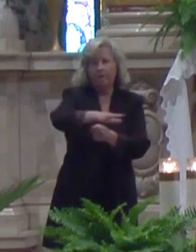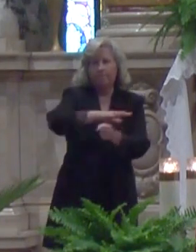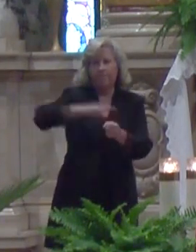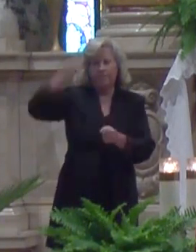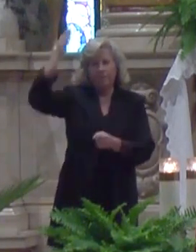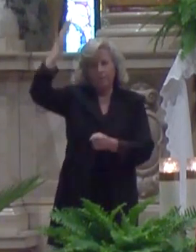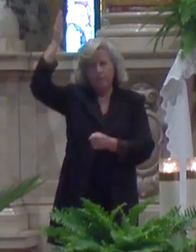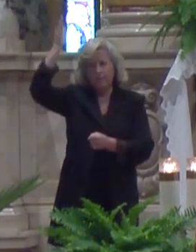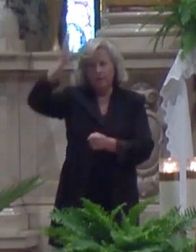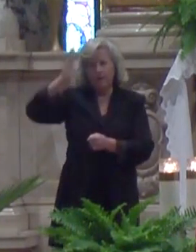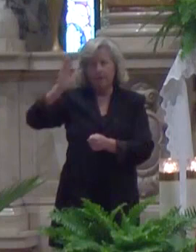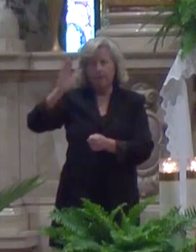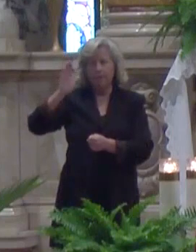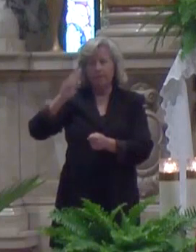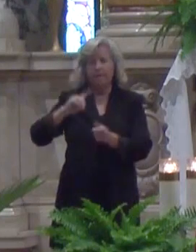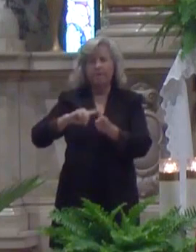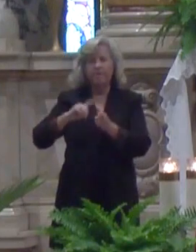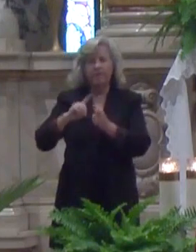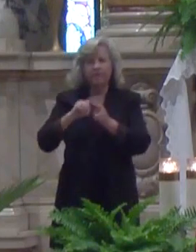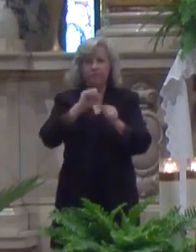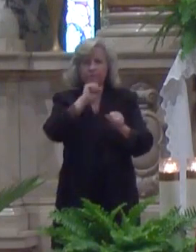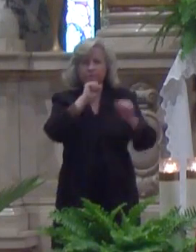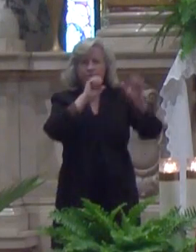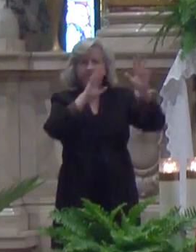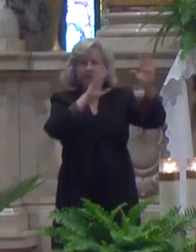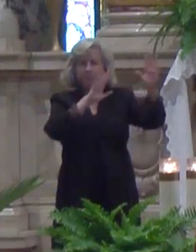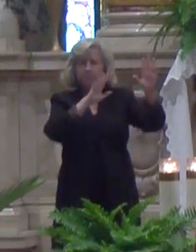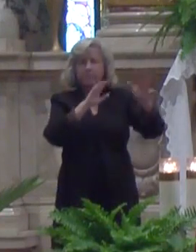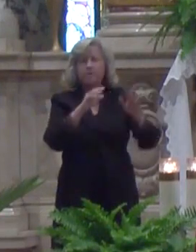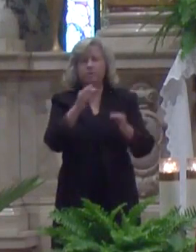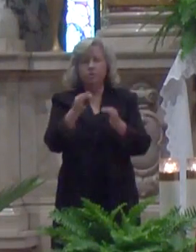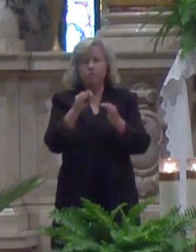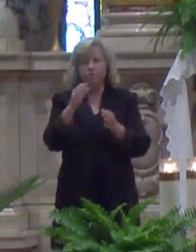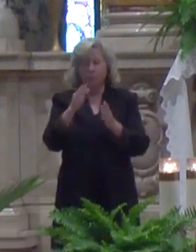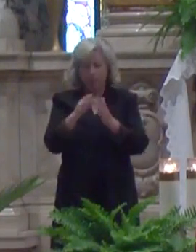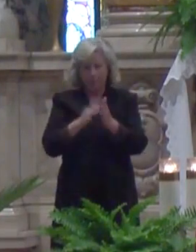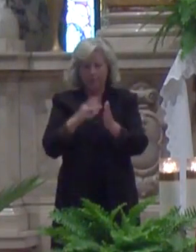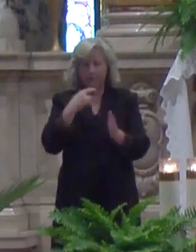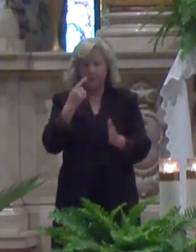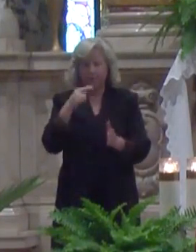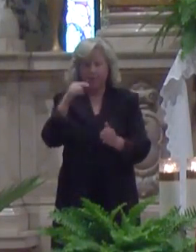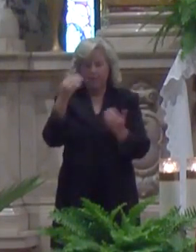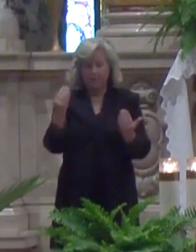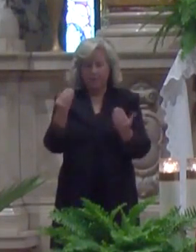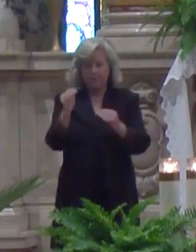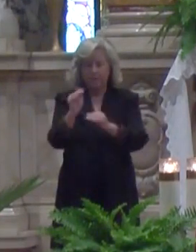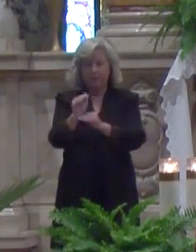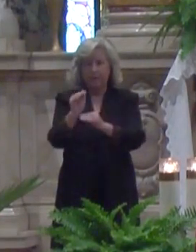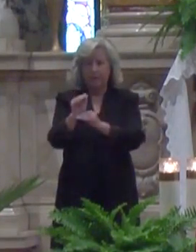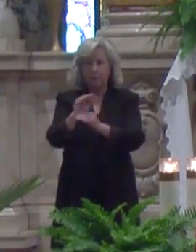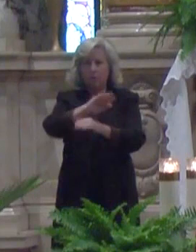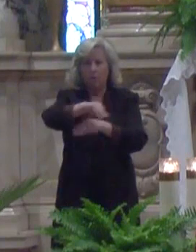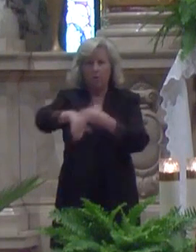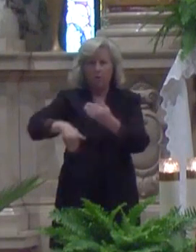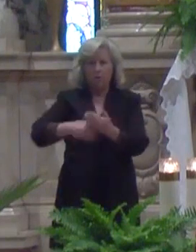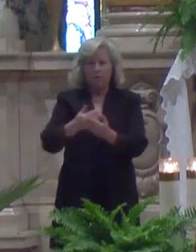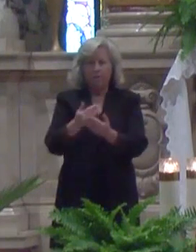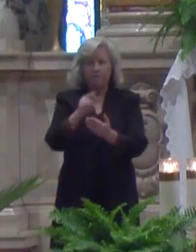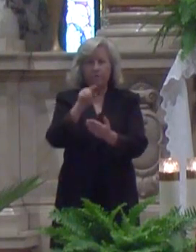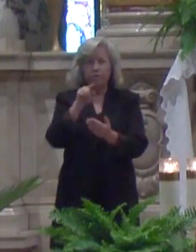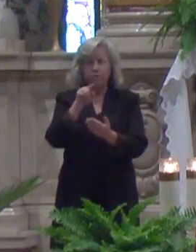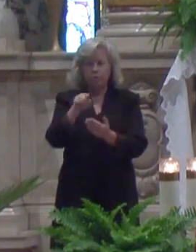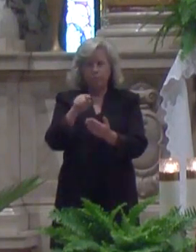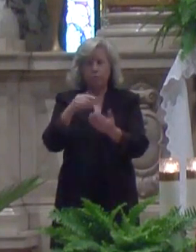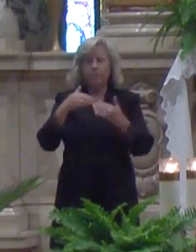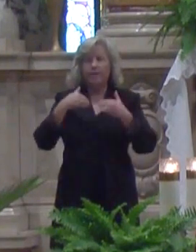a hymn, they went out to the Mount of Olives. Then Jesus said to them, This night, all of you will